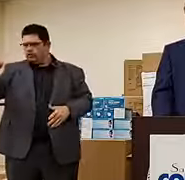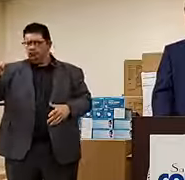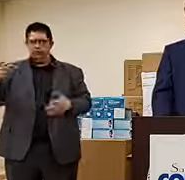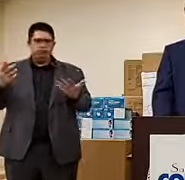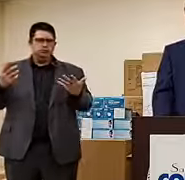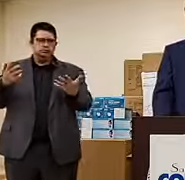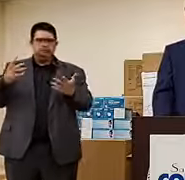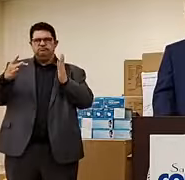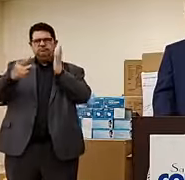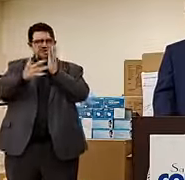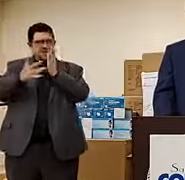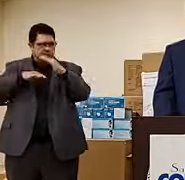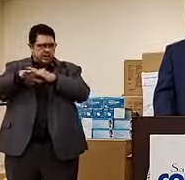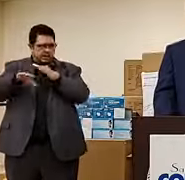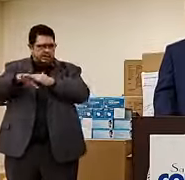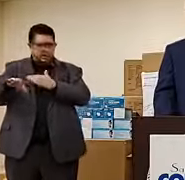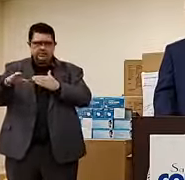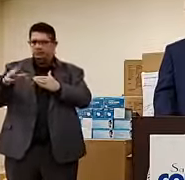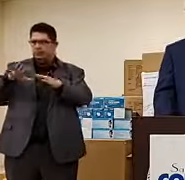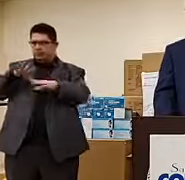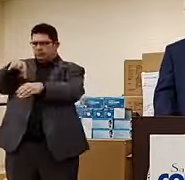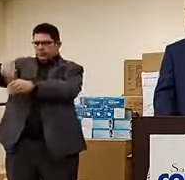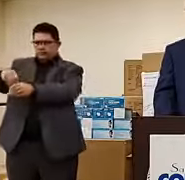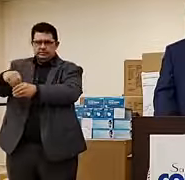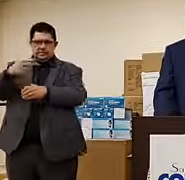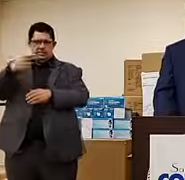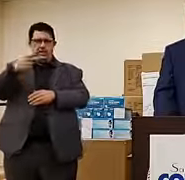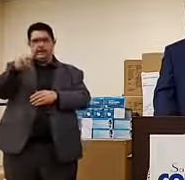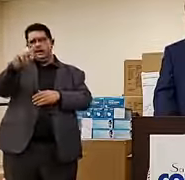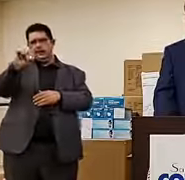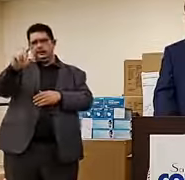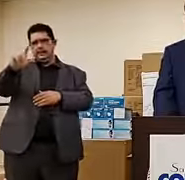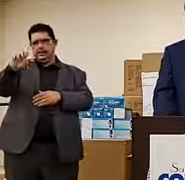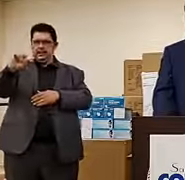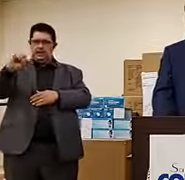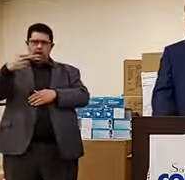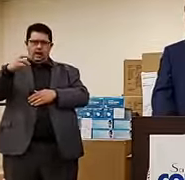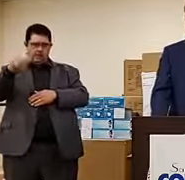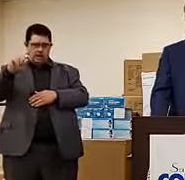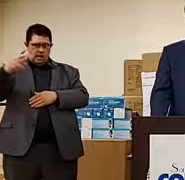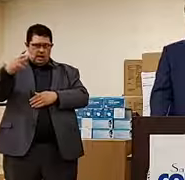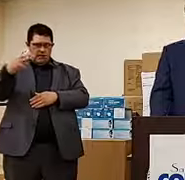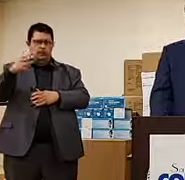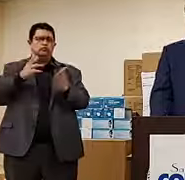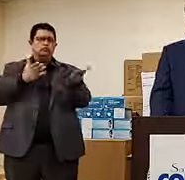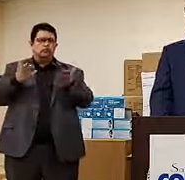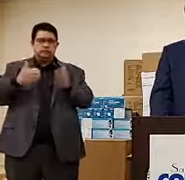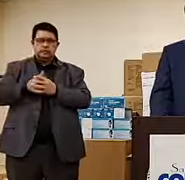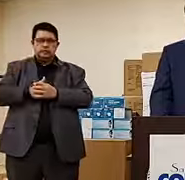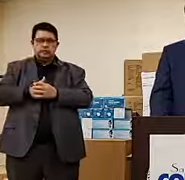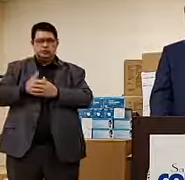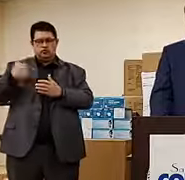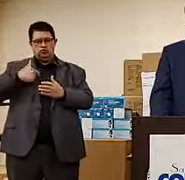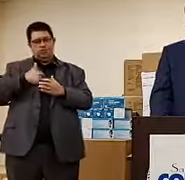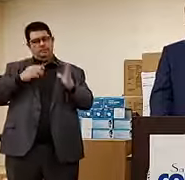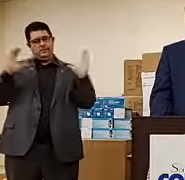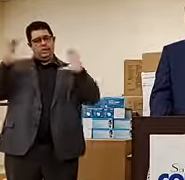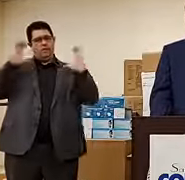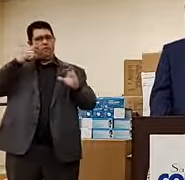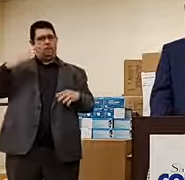even technology access to participate in telehealth services. Our health department will begin seeking applications from